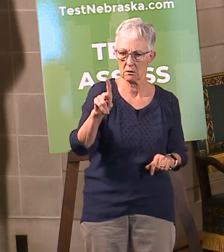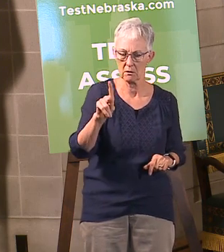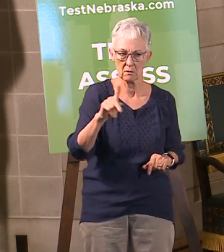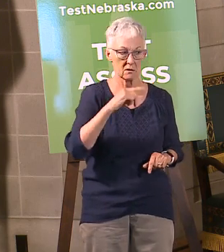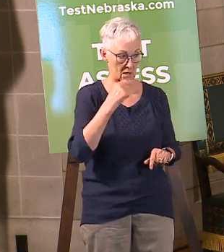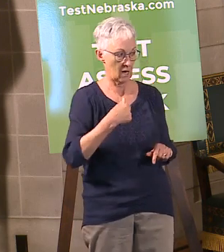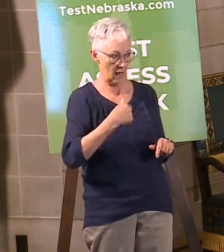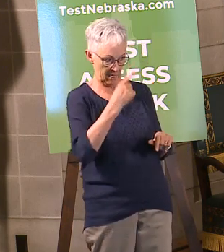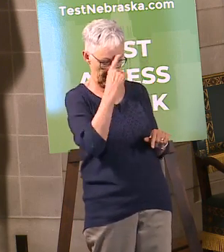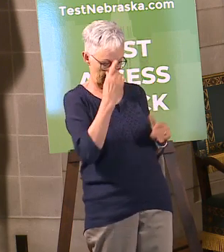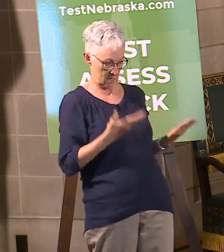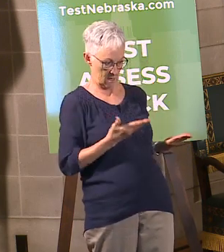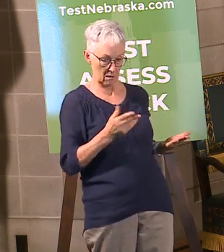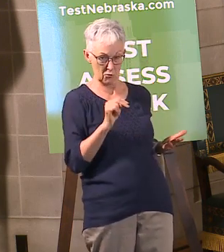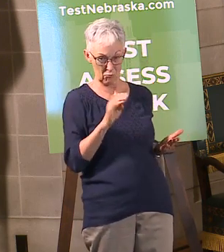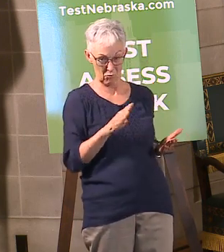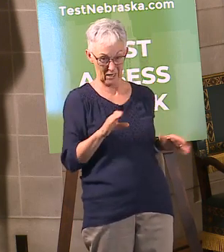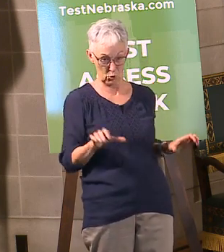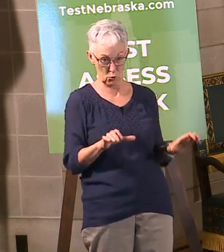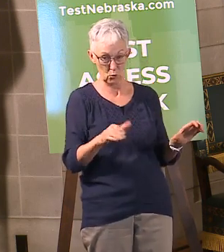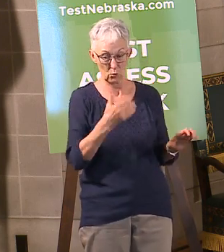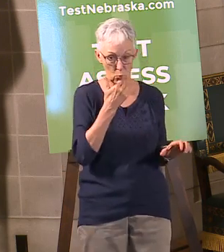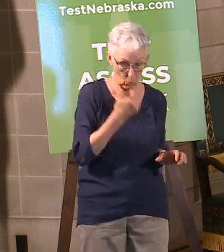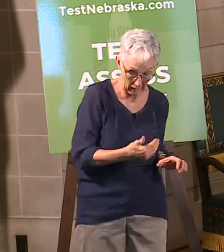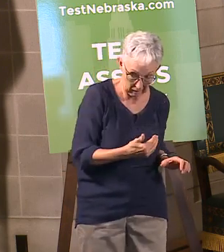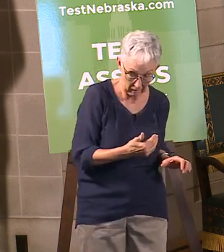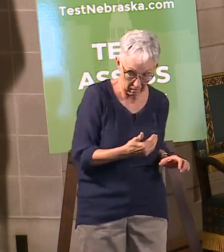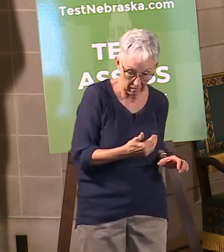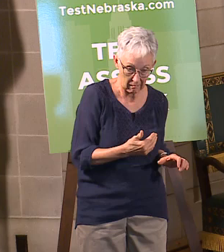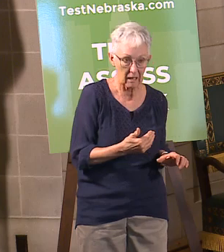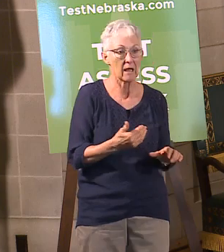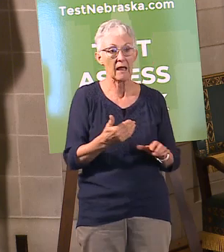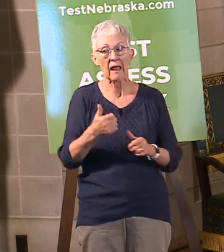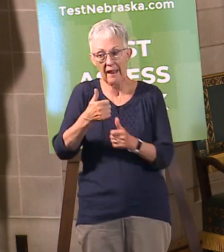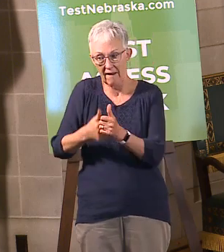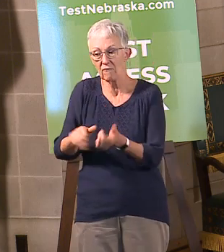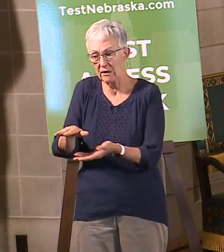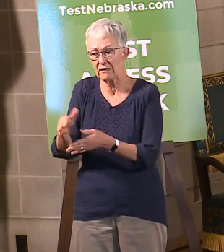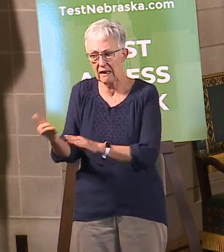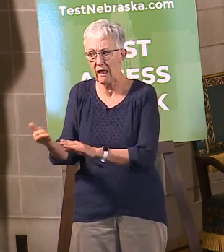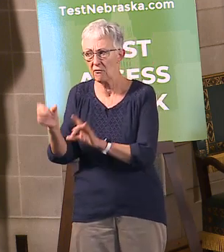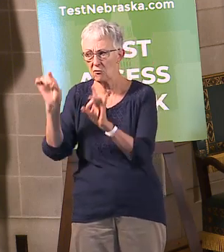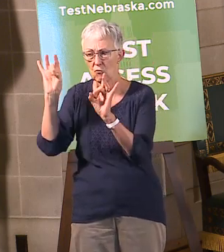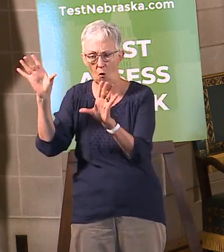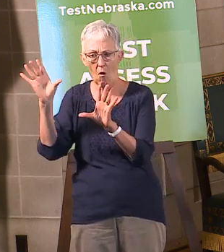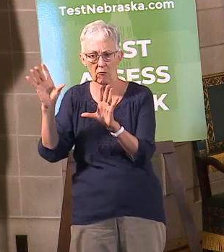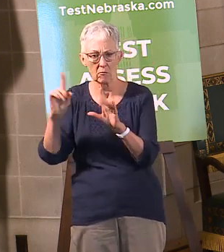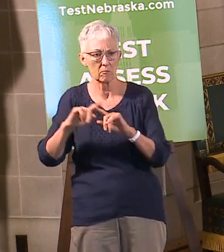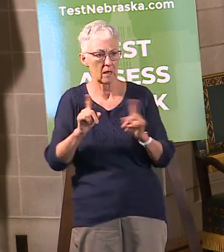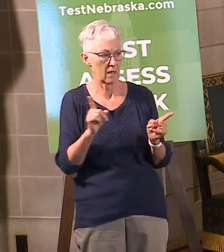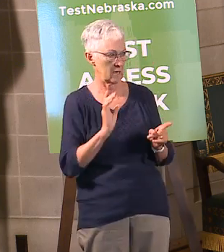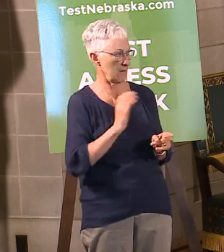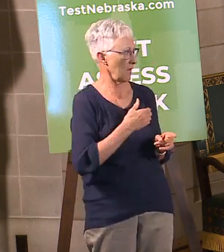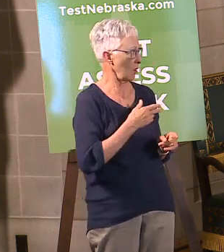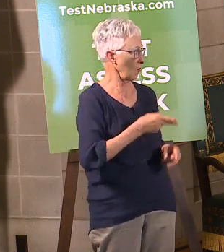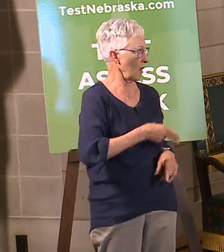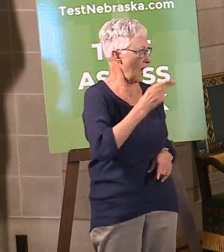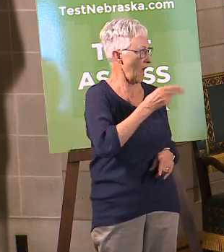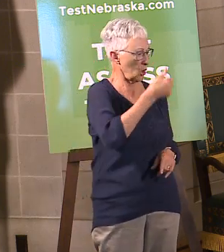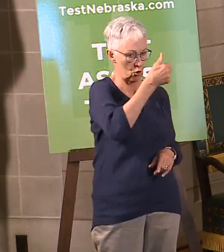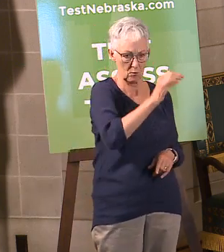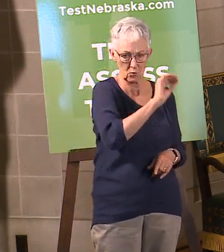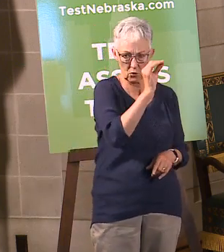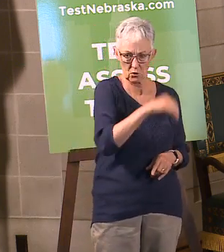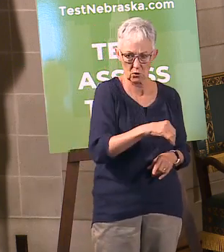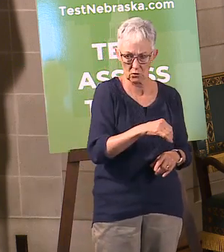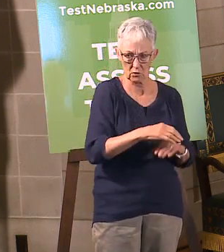every life is precious, every death is a tragedy, that having a higher percentage of high-risk patients dying is probably